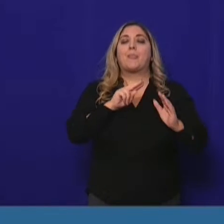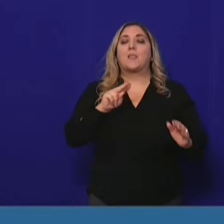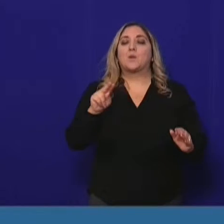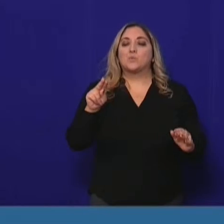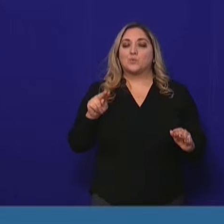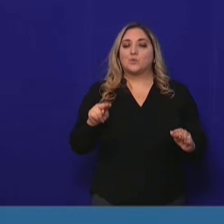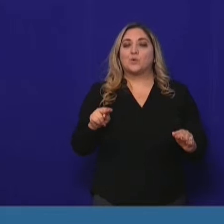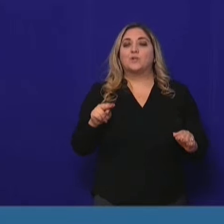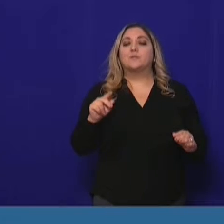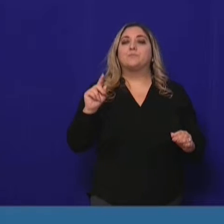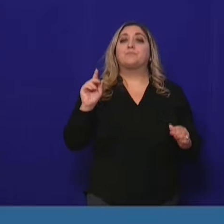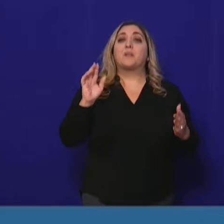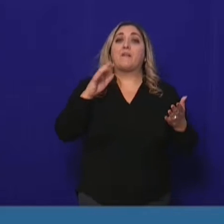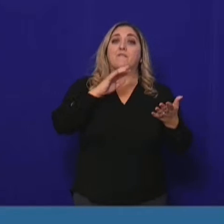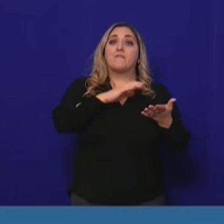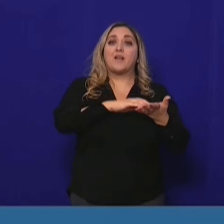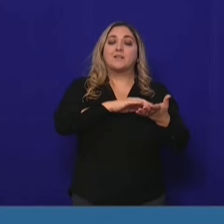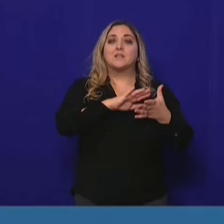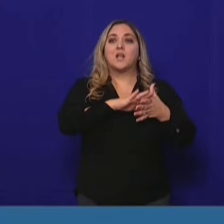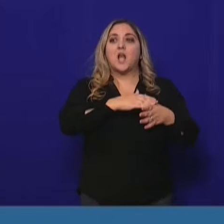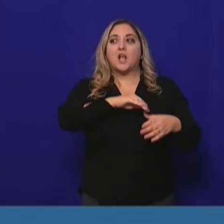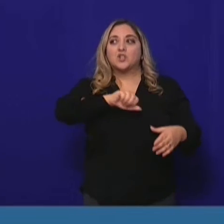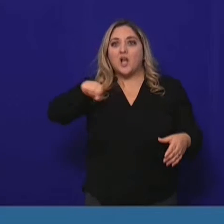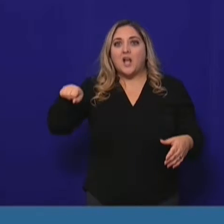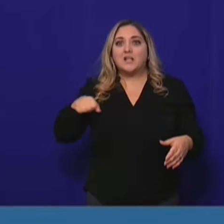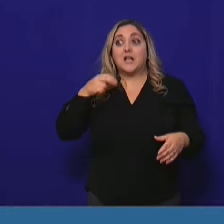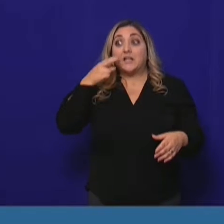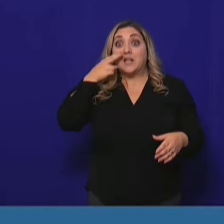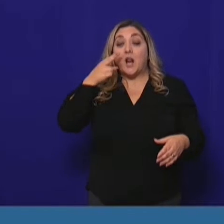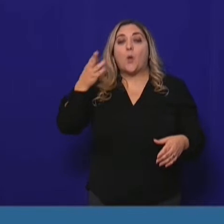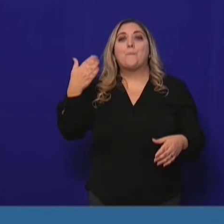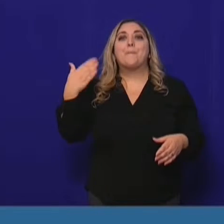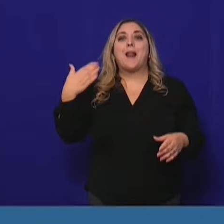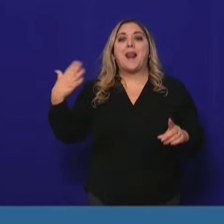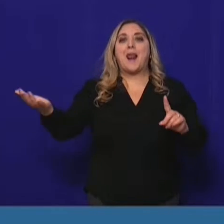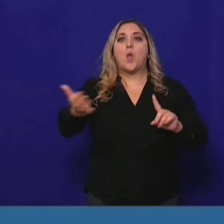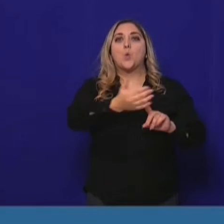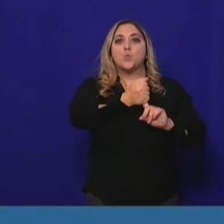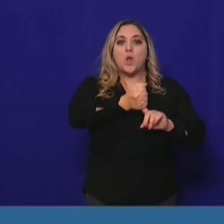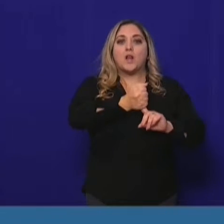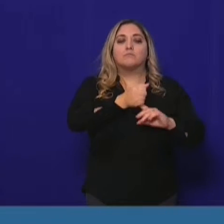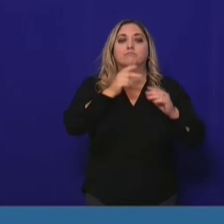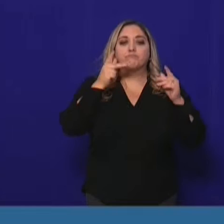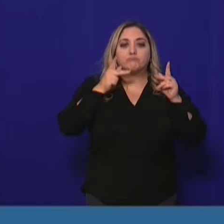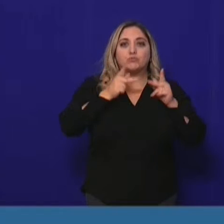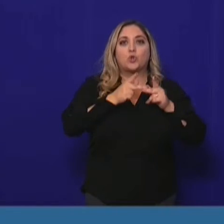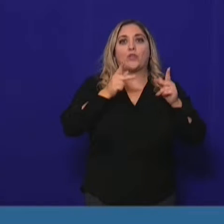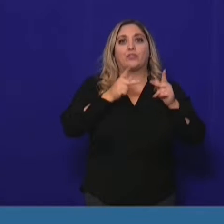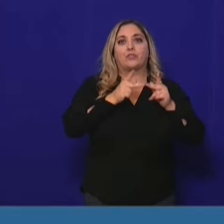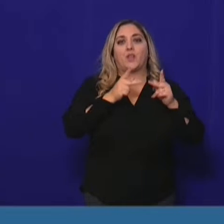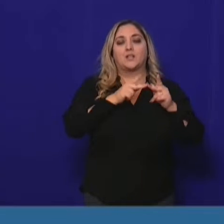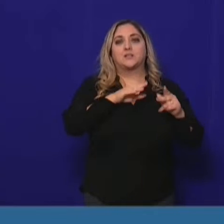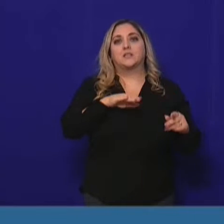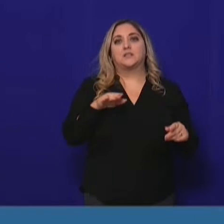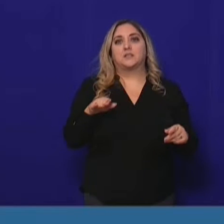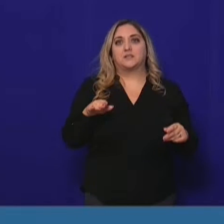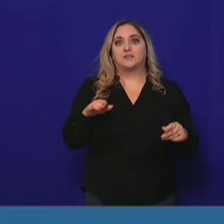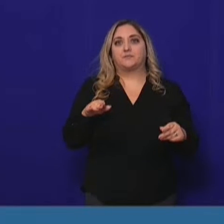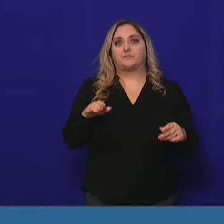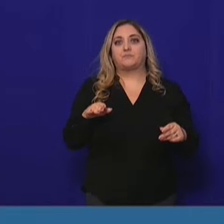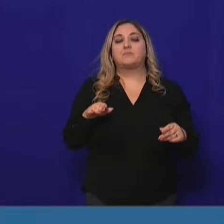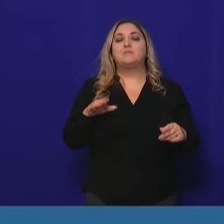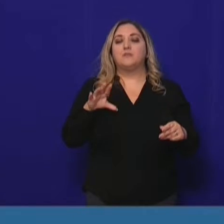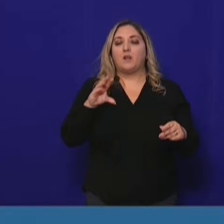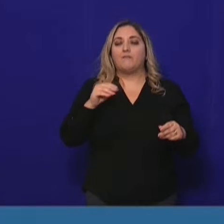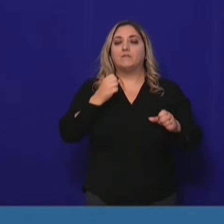fuq il-fatt li inti tkun qed tinvestiga każijiet mill-ewwel u anke tagħmel contact tracing allura dawn huma kollha l-istrateġiji